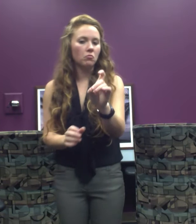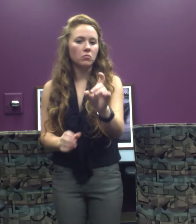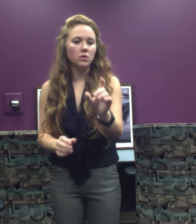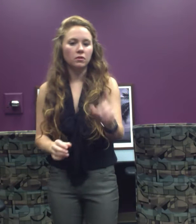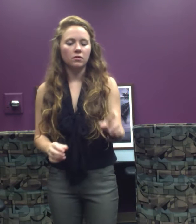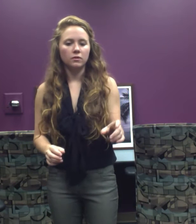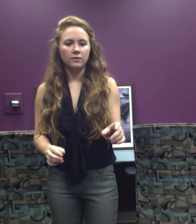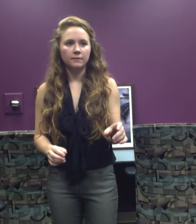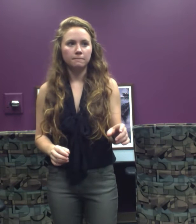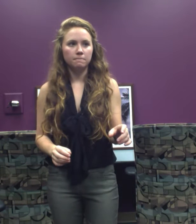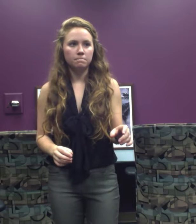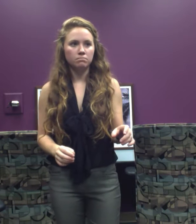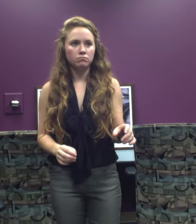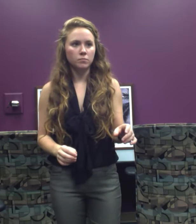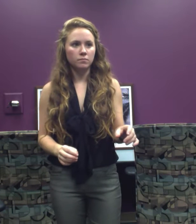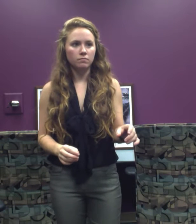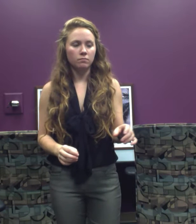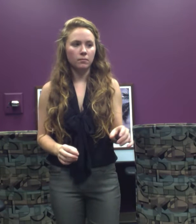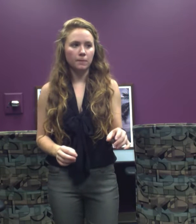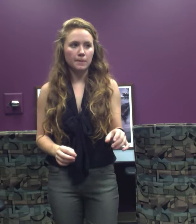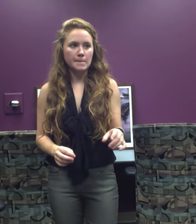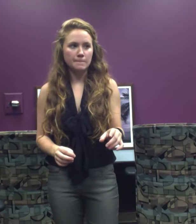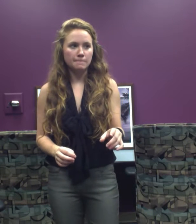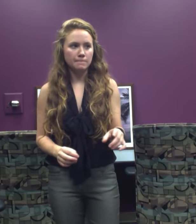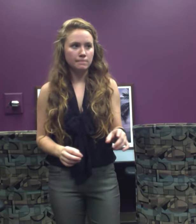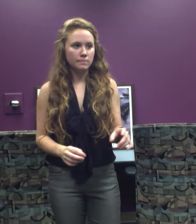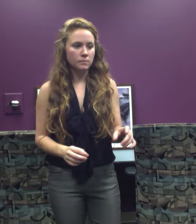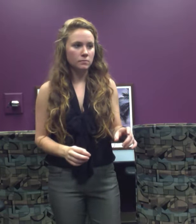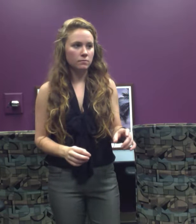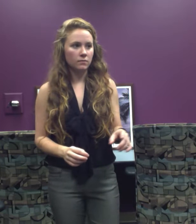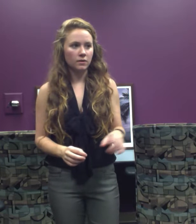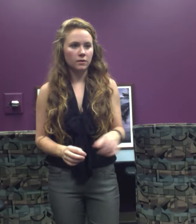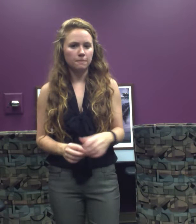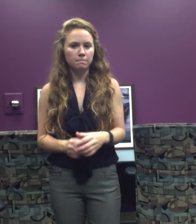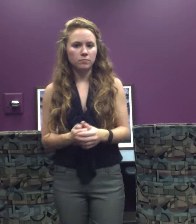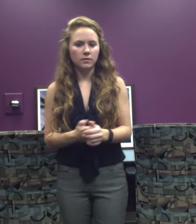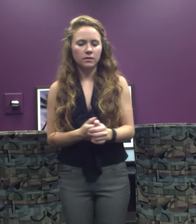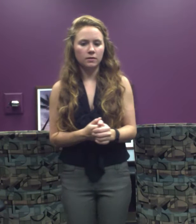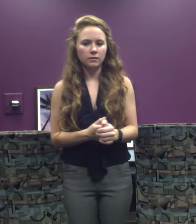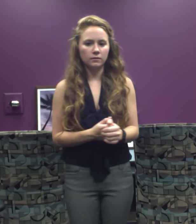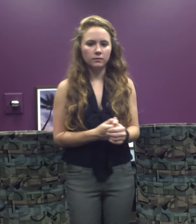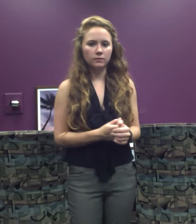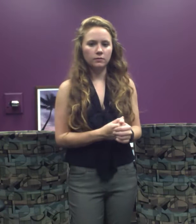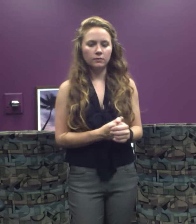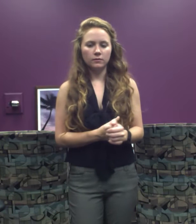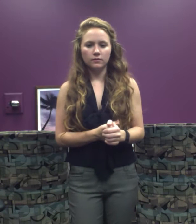Why? Is there something about Torrington, Connecticut that we should send to Ripley's, believe it or not? Come to Torrington, Connecticut, walk down Main Street and shrink?